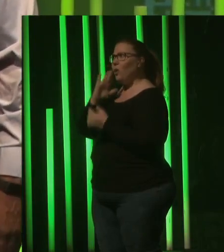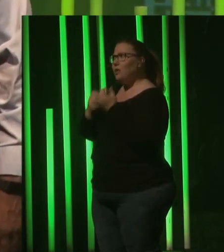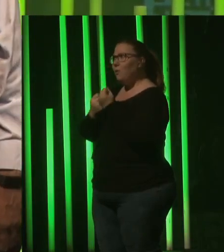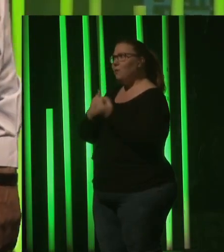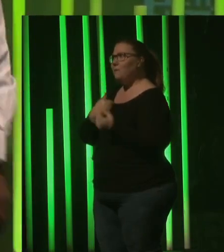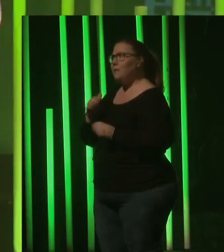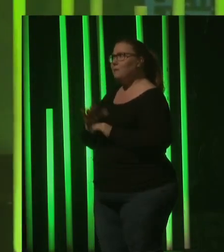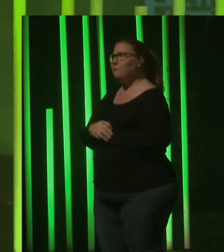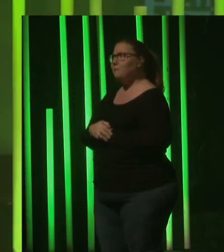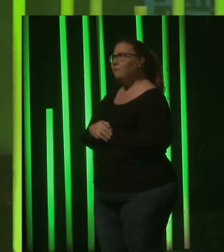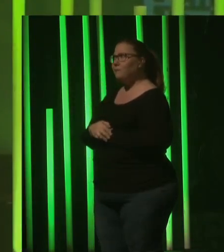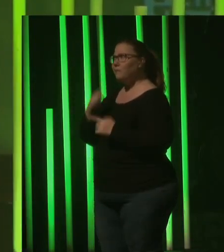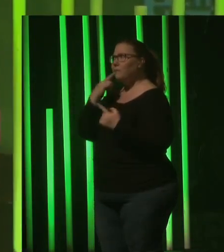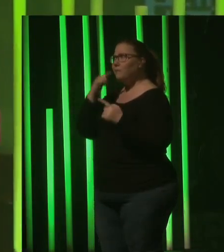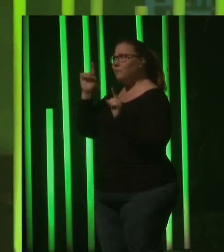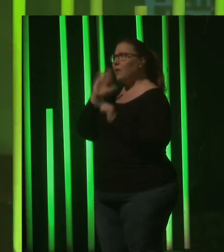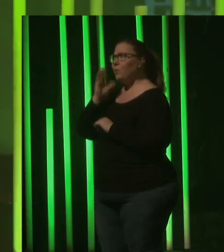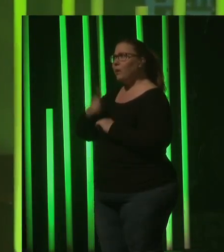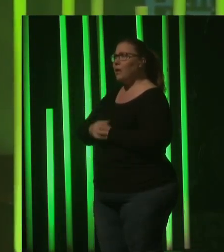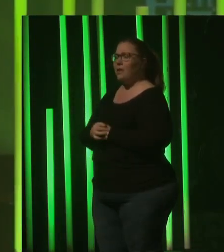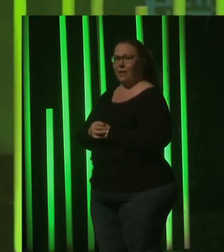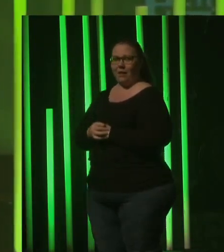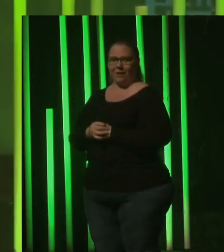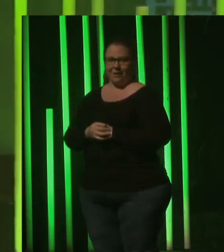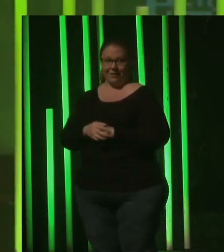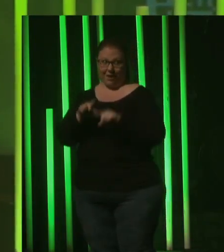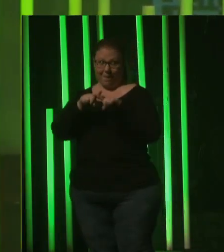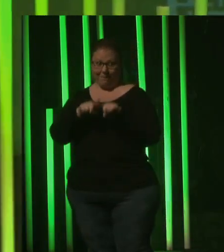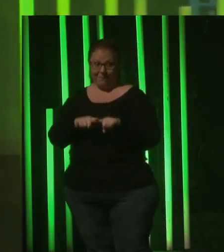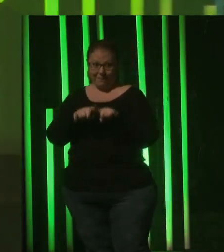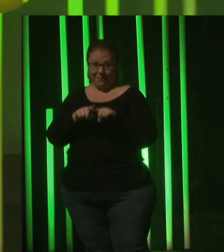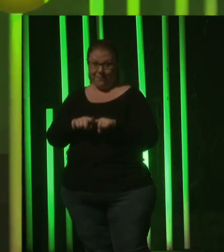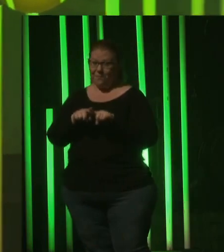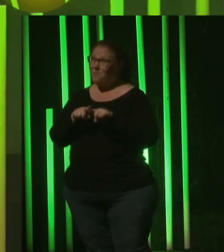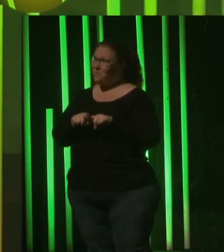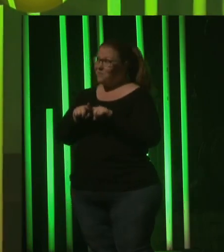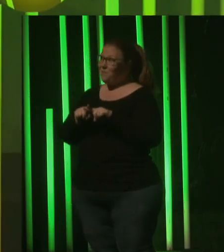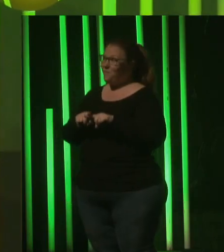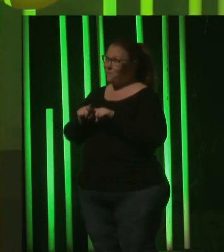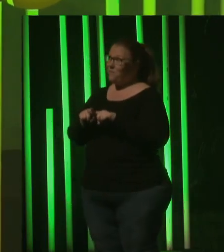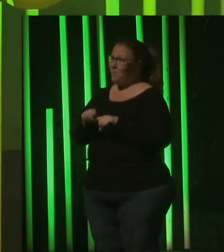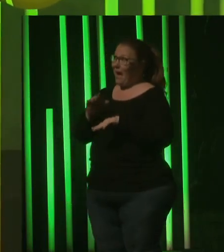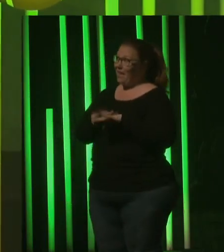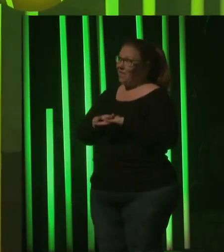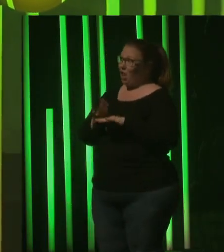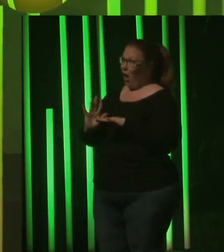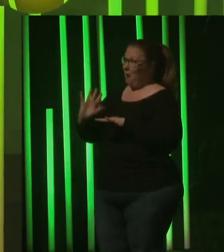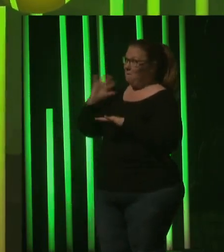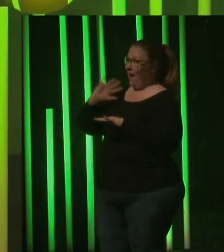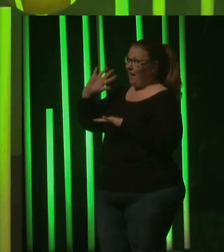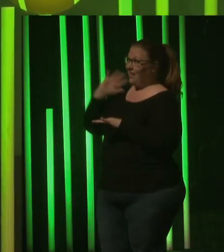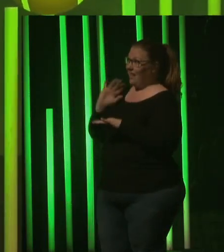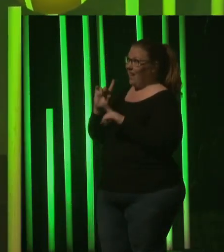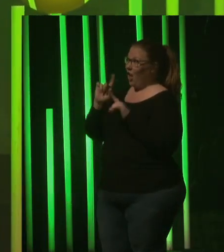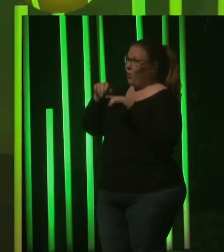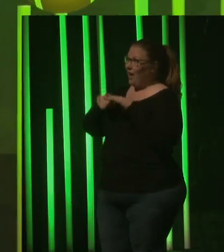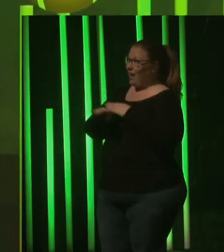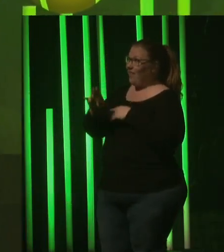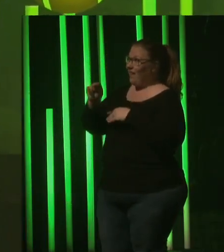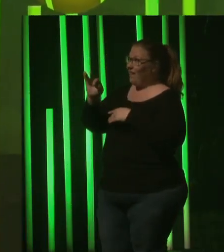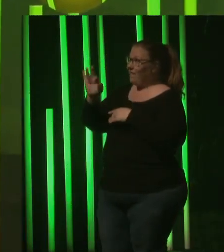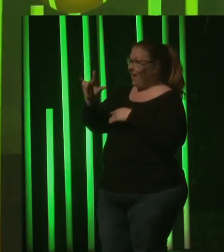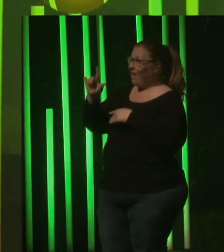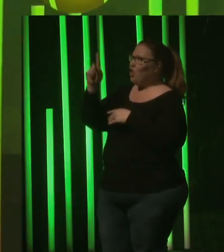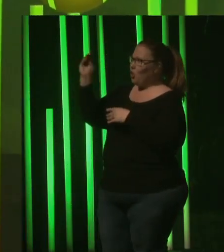for me. And this is what I did. I said, based upon when I went into the NFL, you provided for me. Based upon the